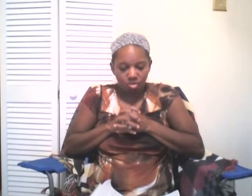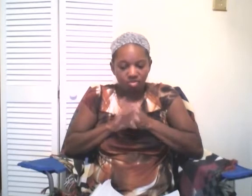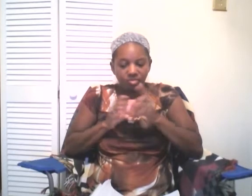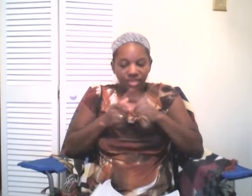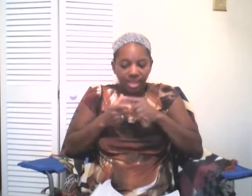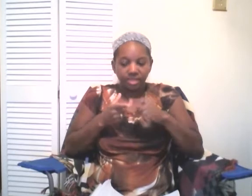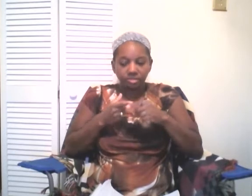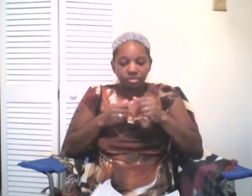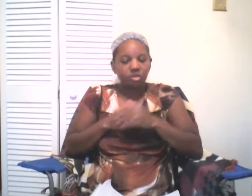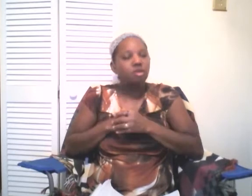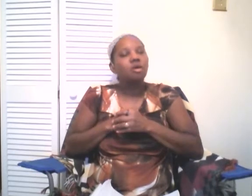then